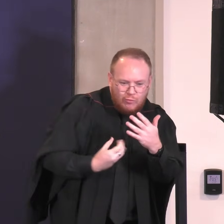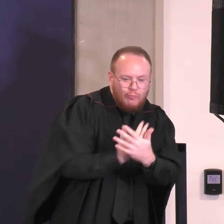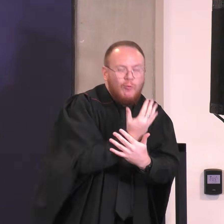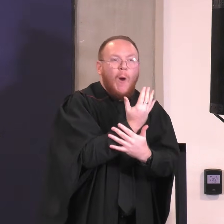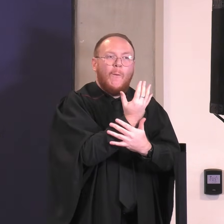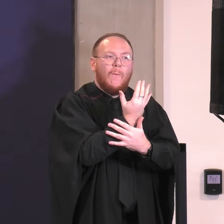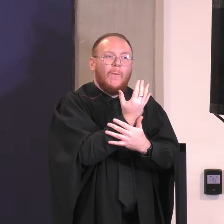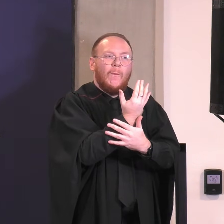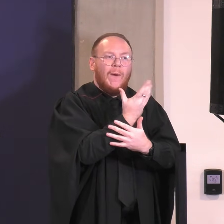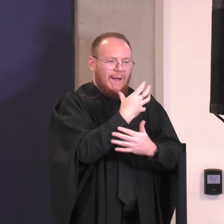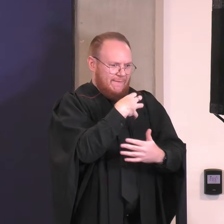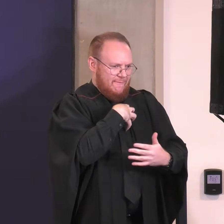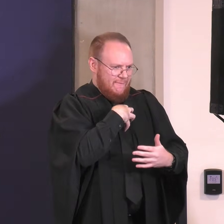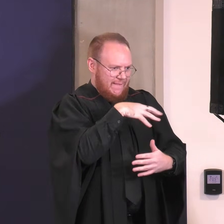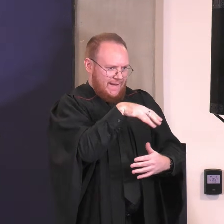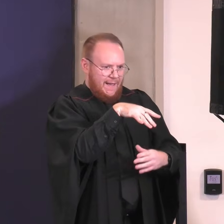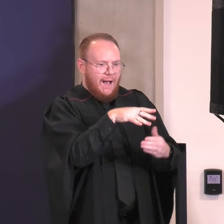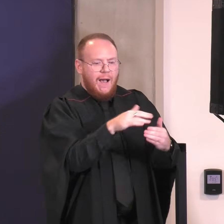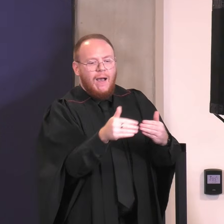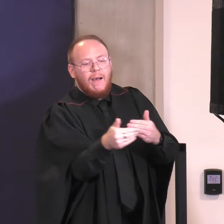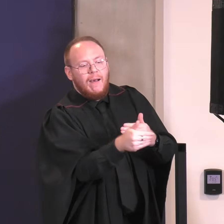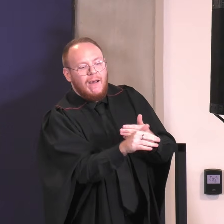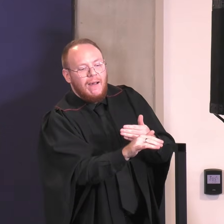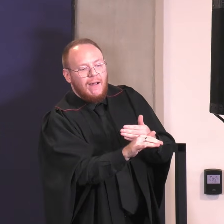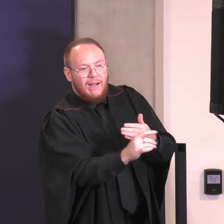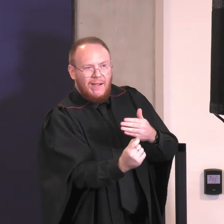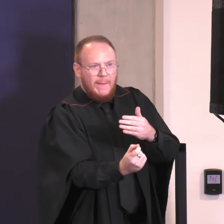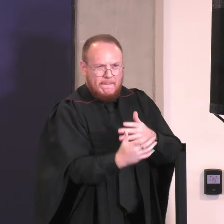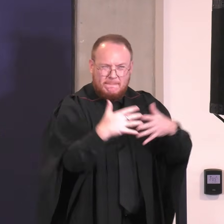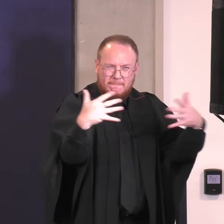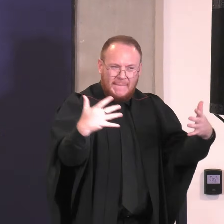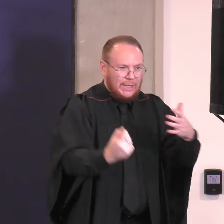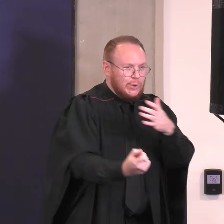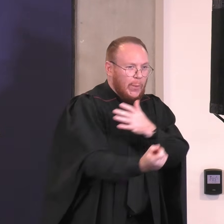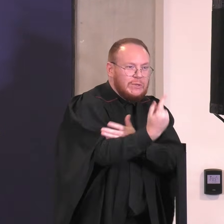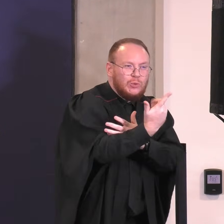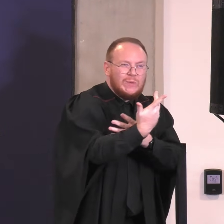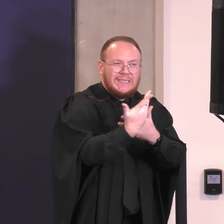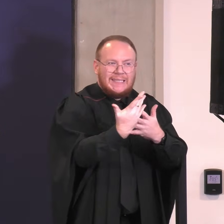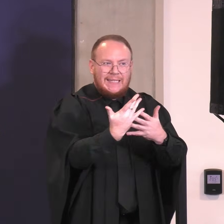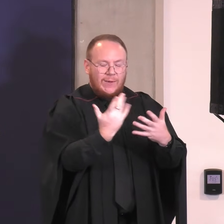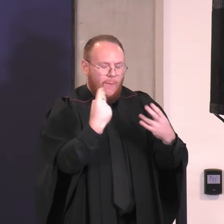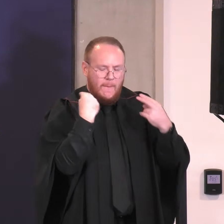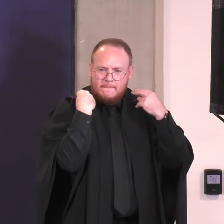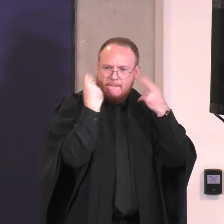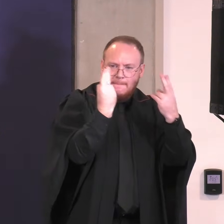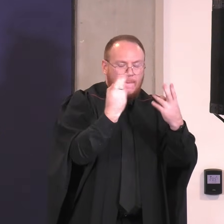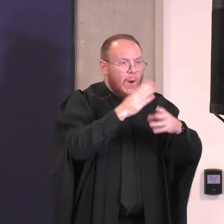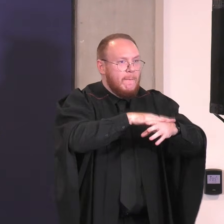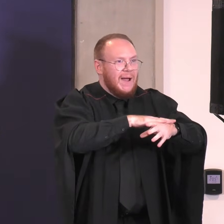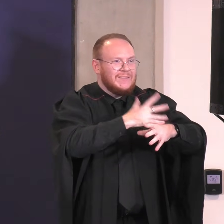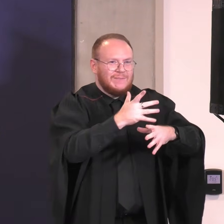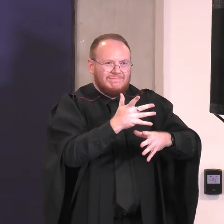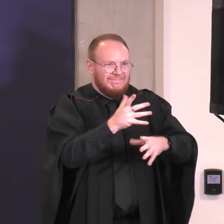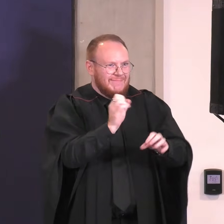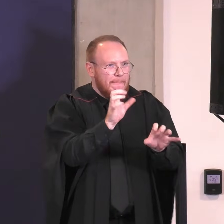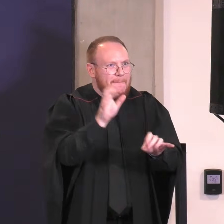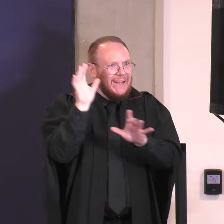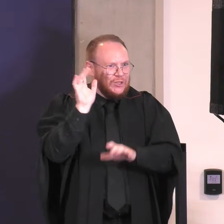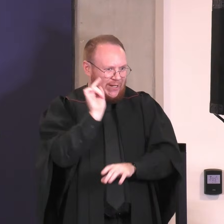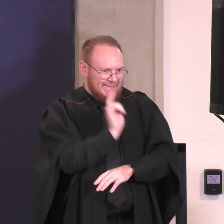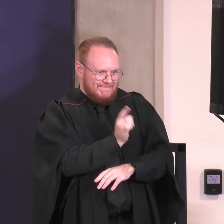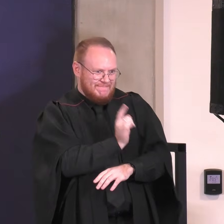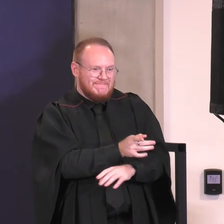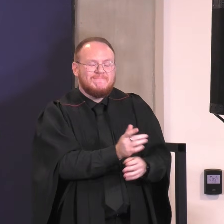fear may lie your biggest opportunity, your boldest moment, your real magic. And in a world that's constantly